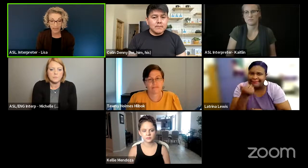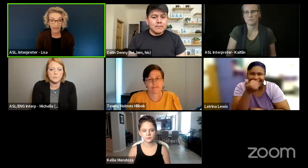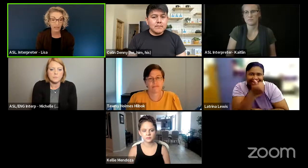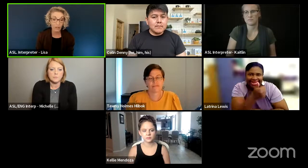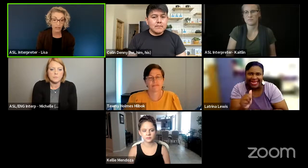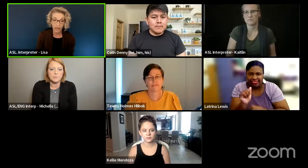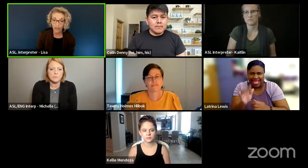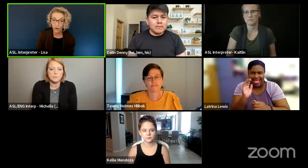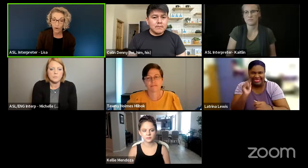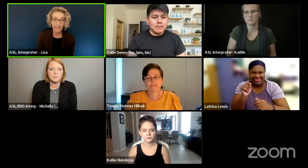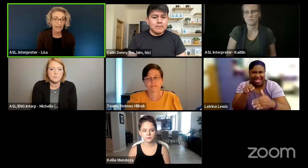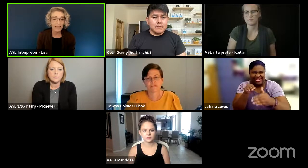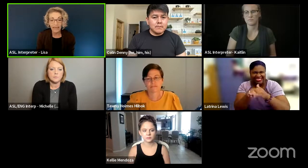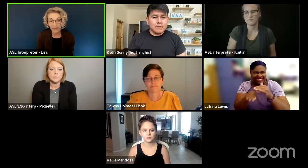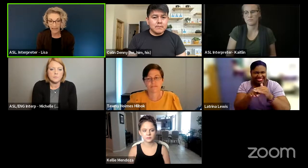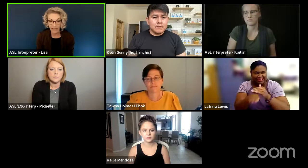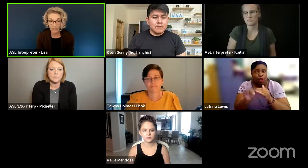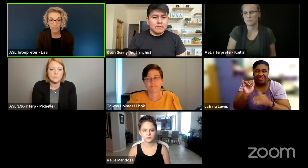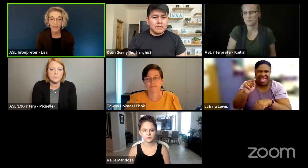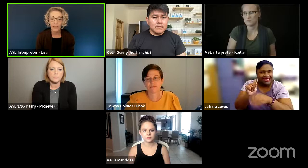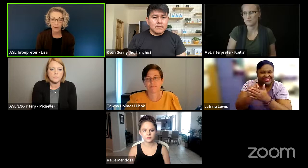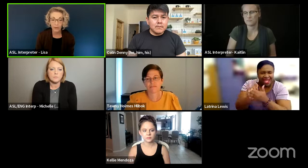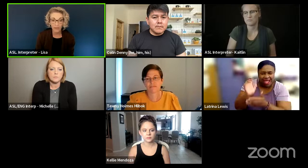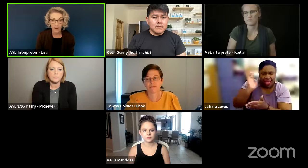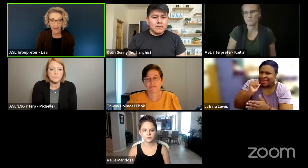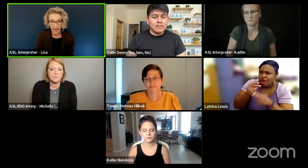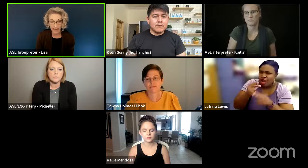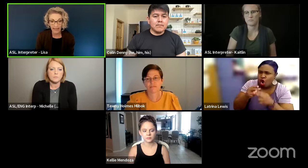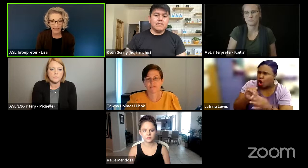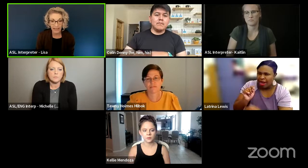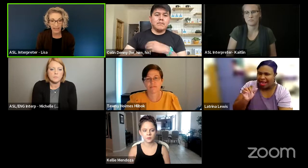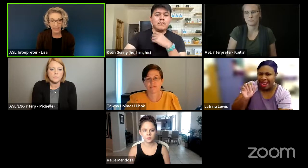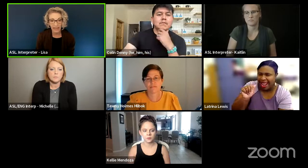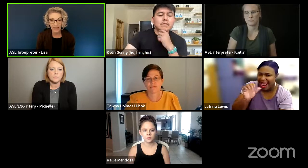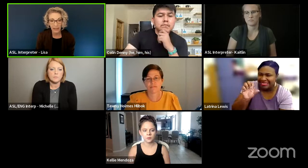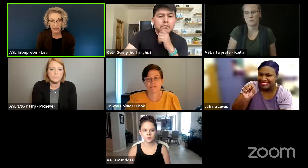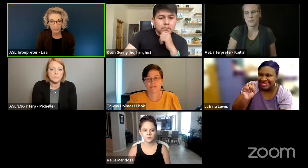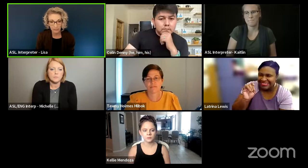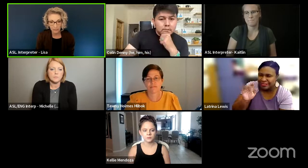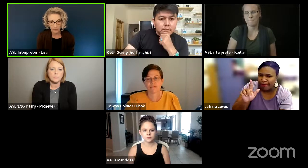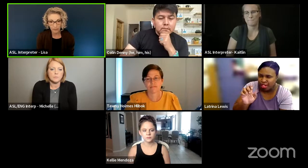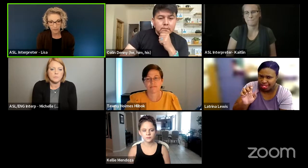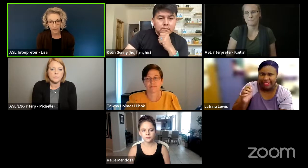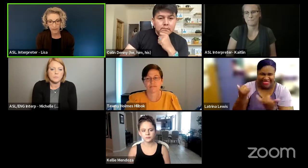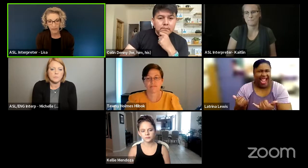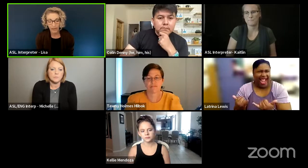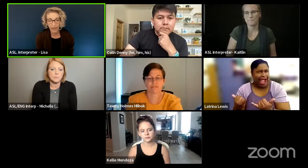and speaking, using your voice, anything that would provide access.